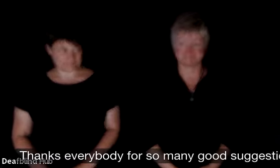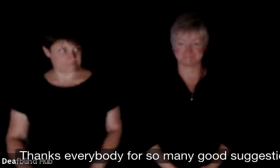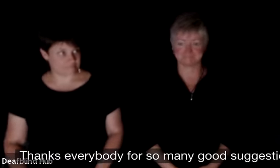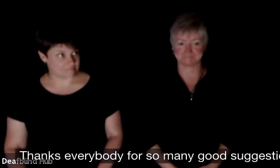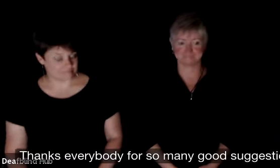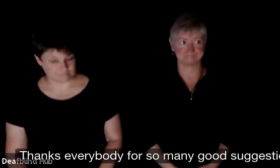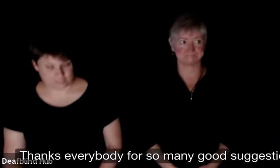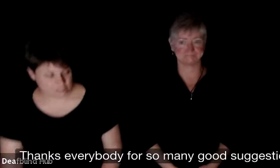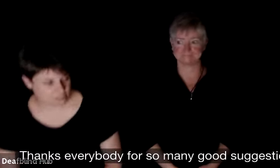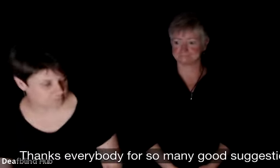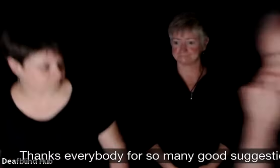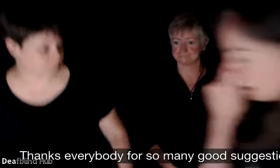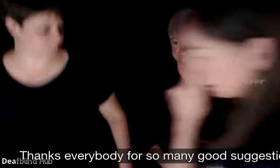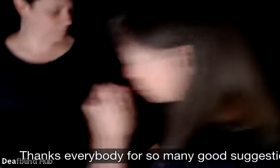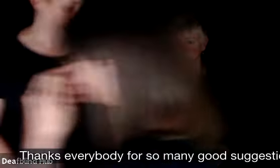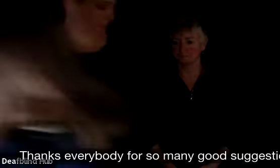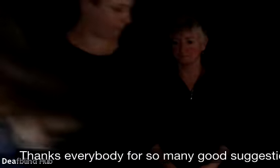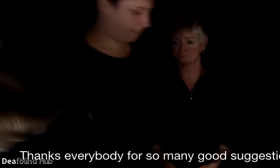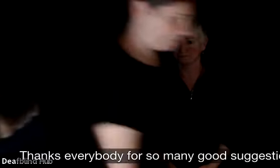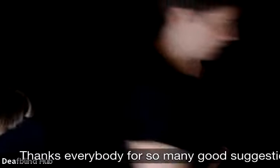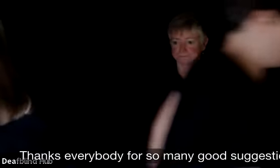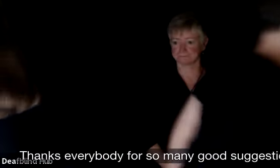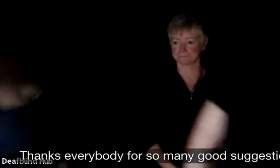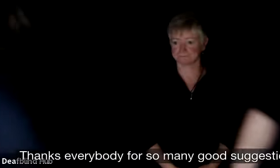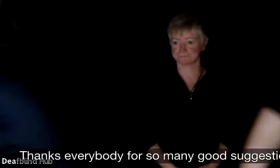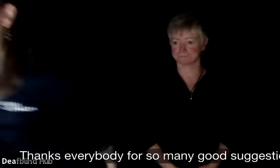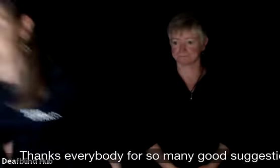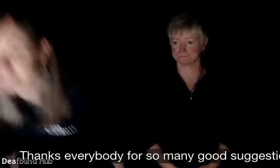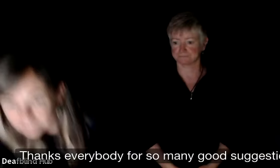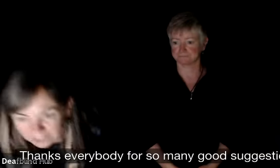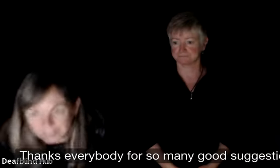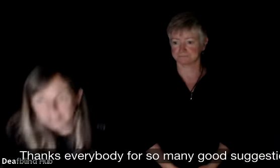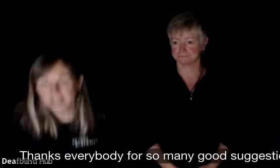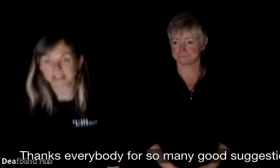Is there someone? No more hands at this stage.